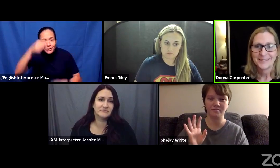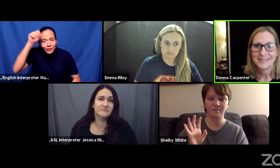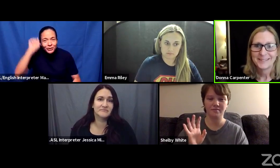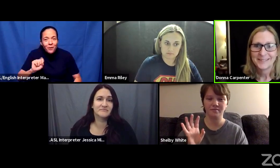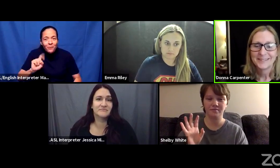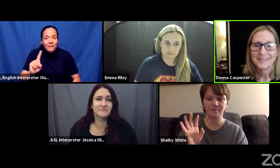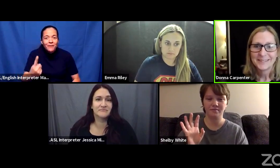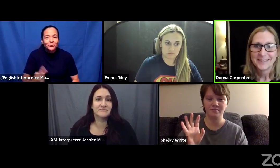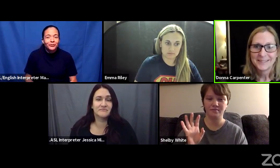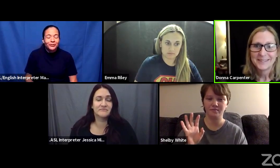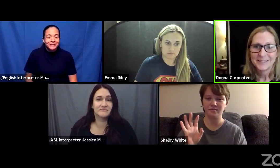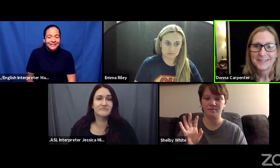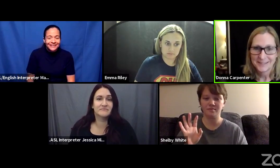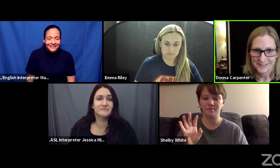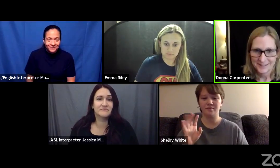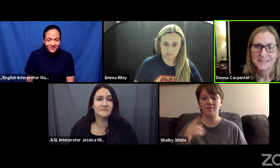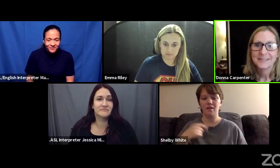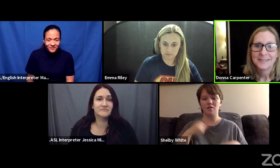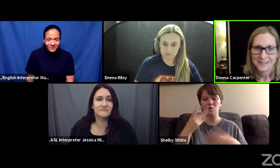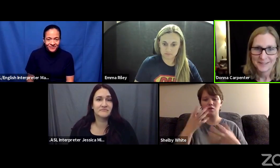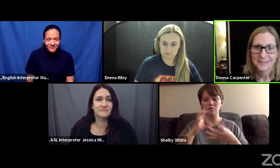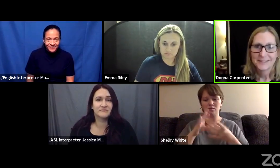time.